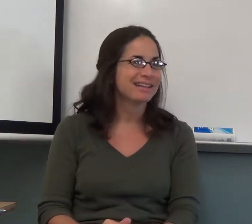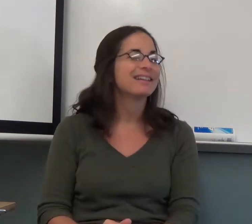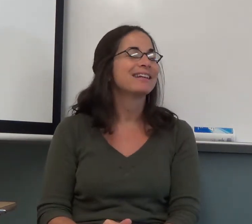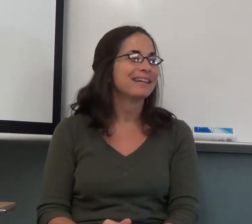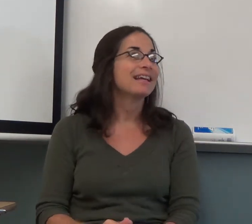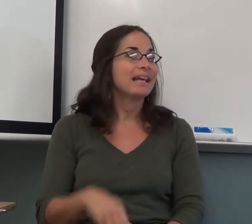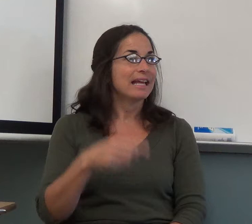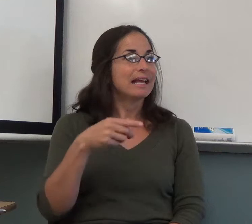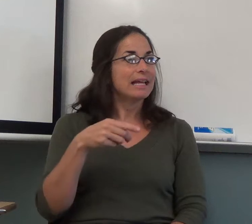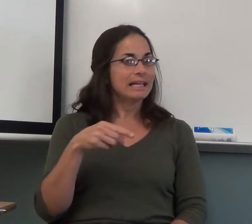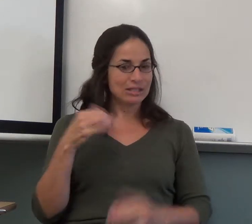Similar structure,